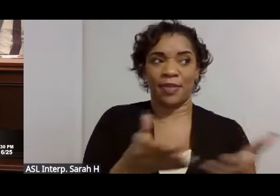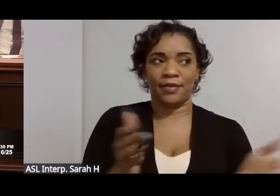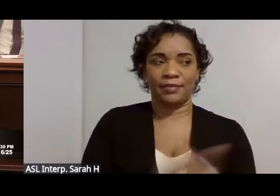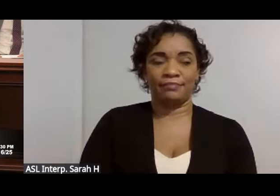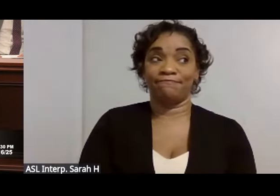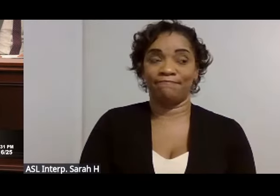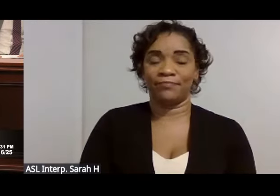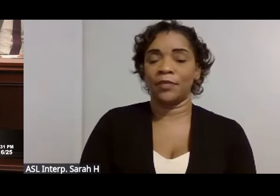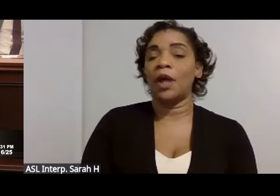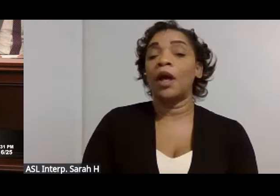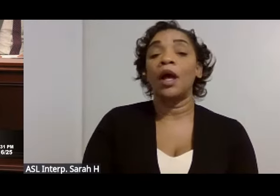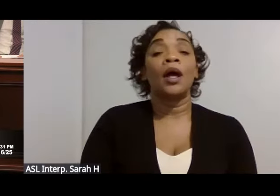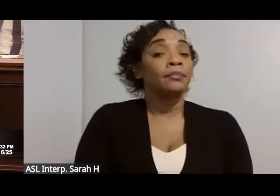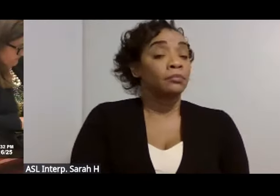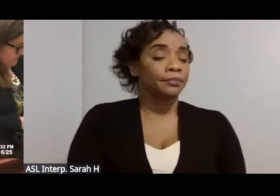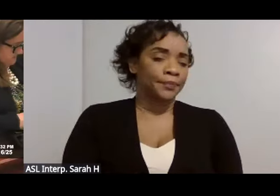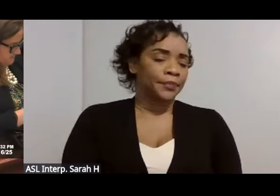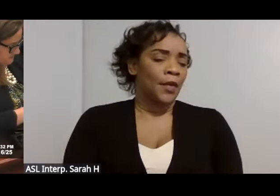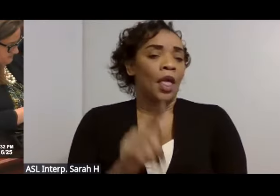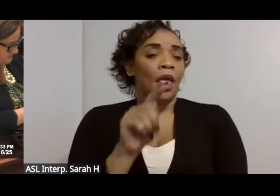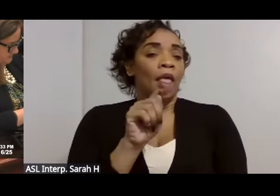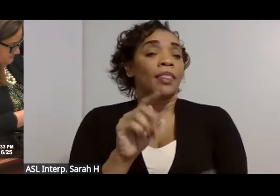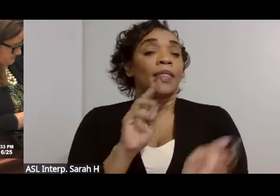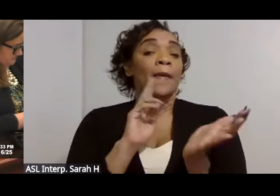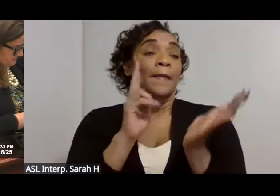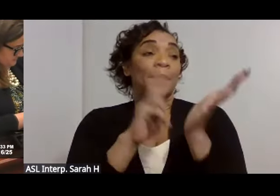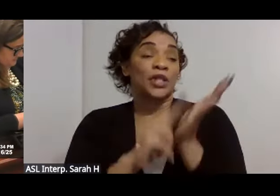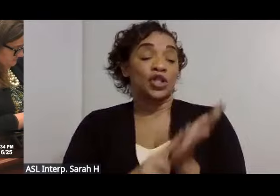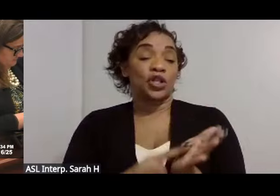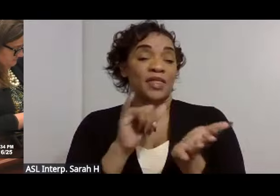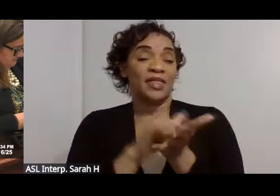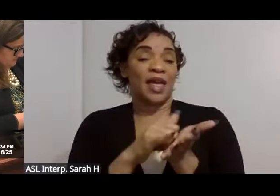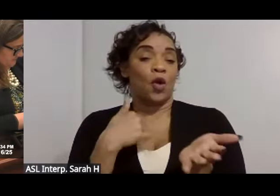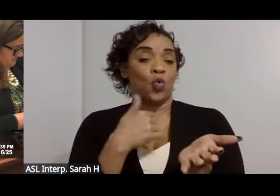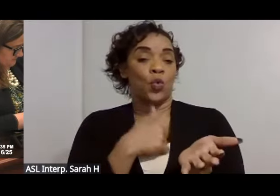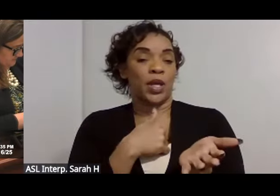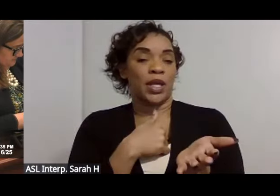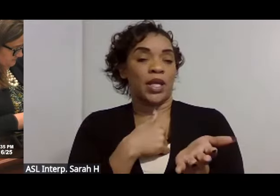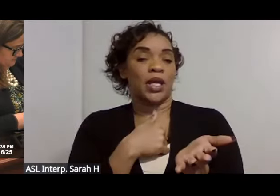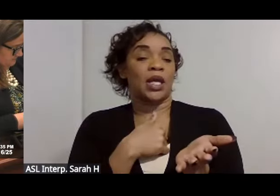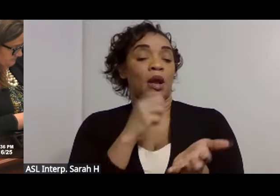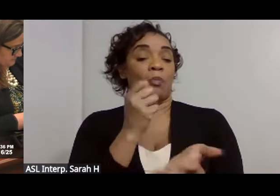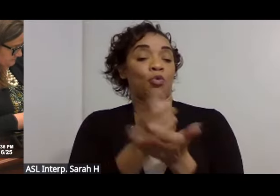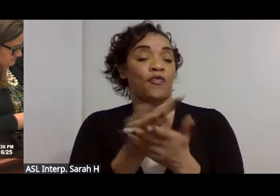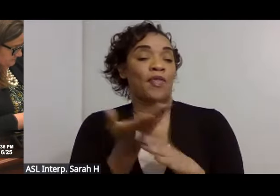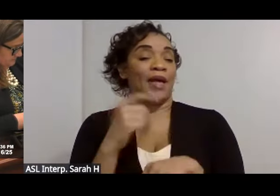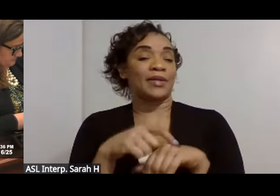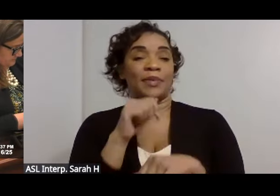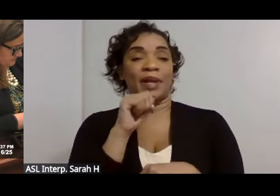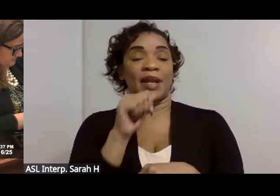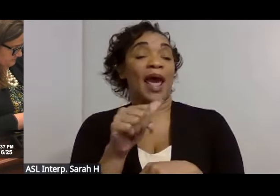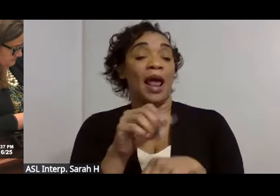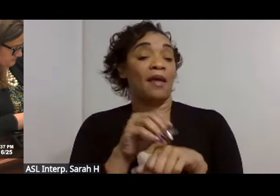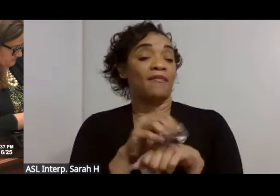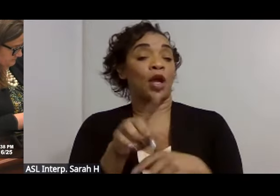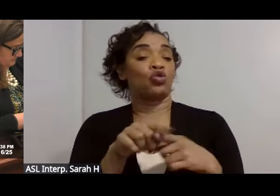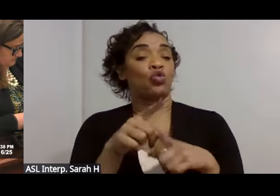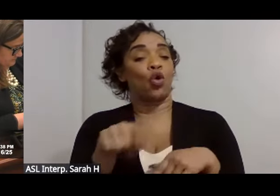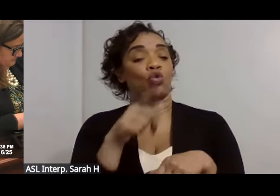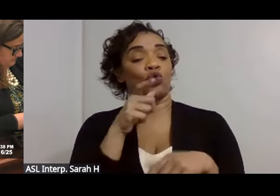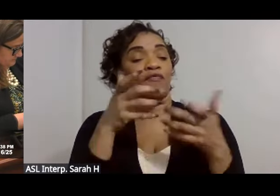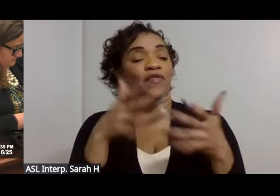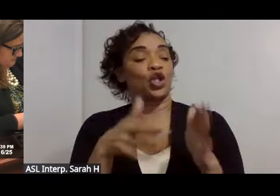last time did not affect already registered voters. We were worried about that. We understood that it did not